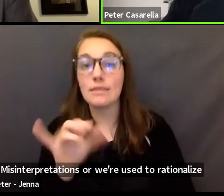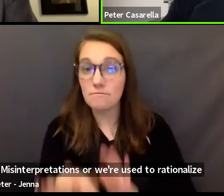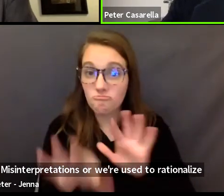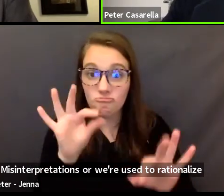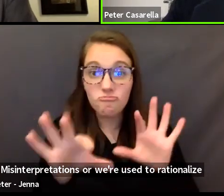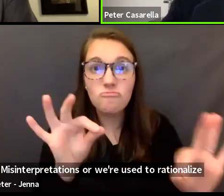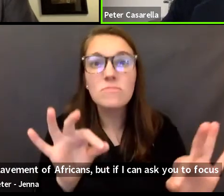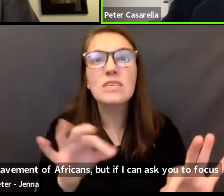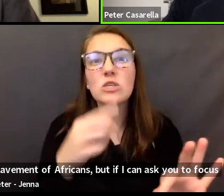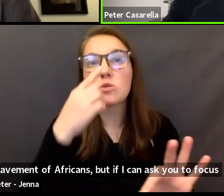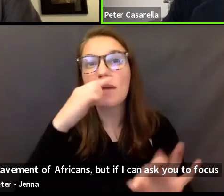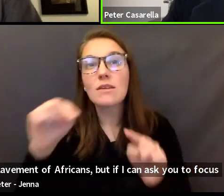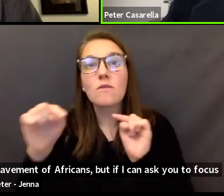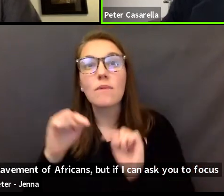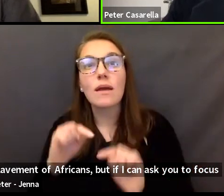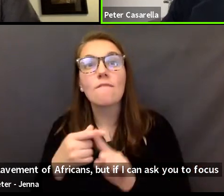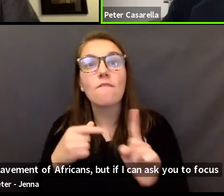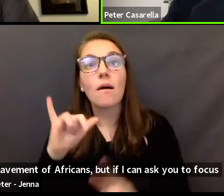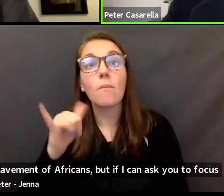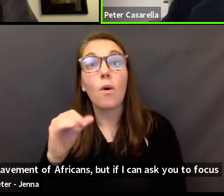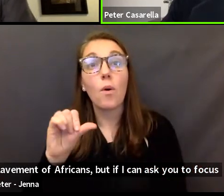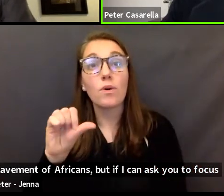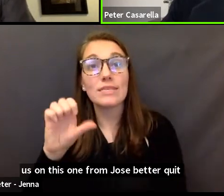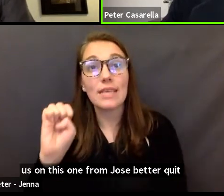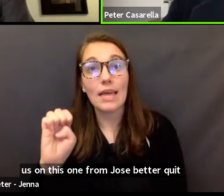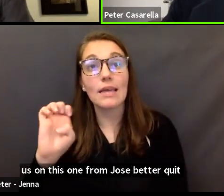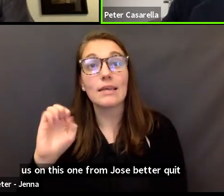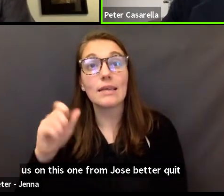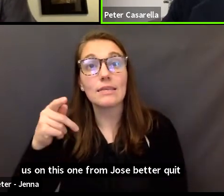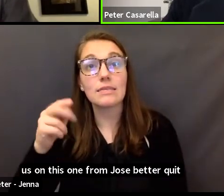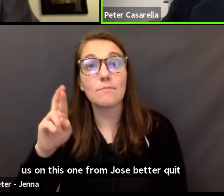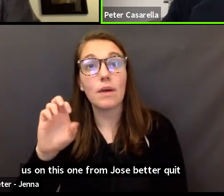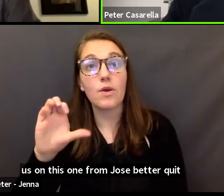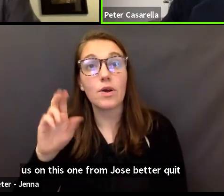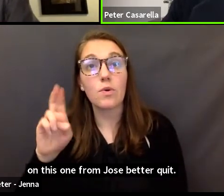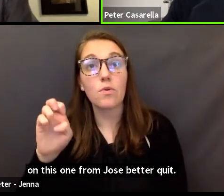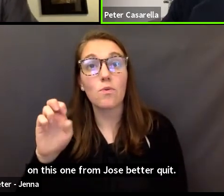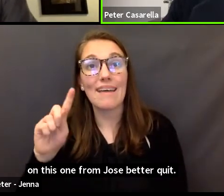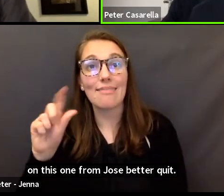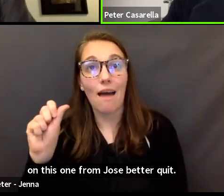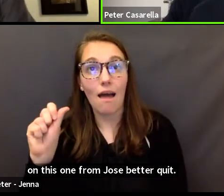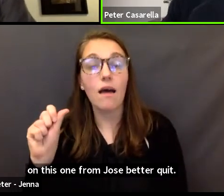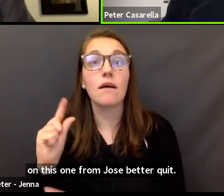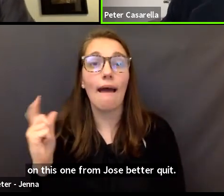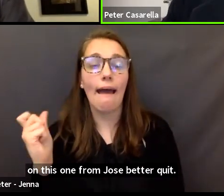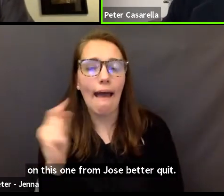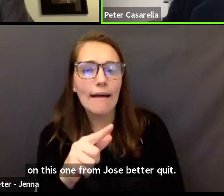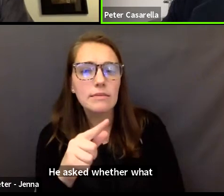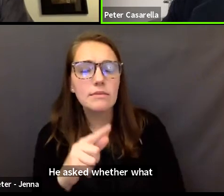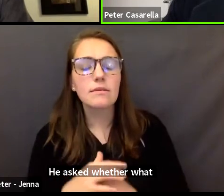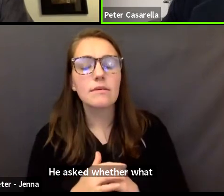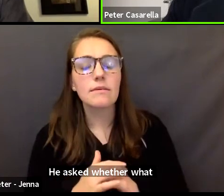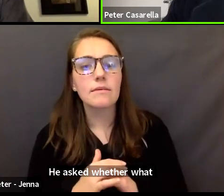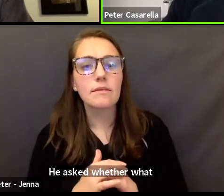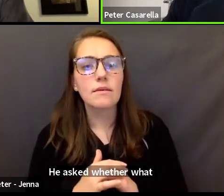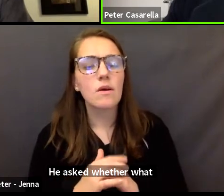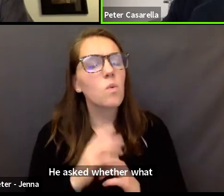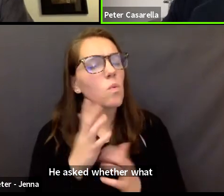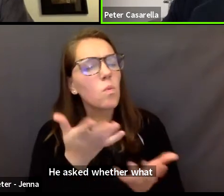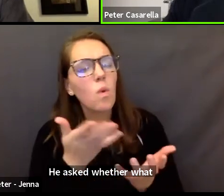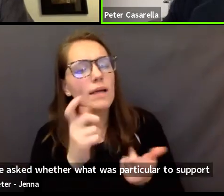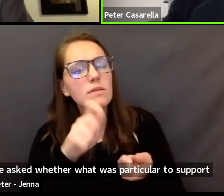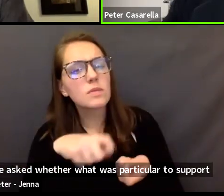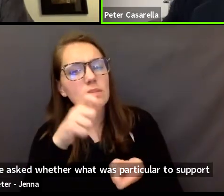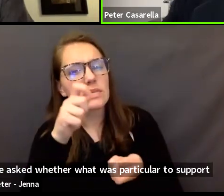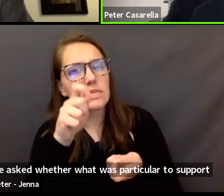Jose Espericueta, he asks whether what was particular to